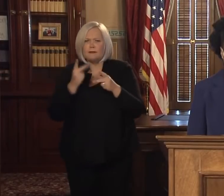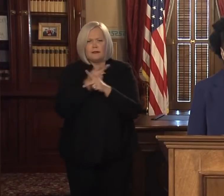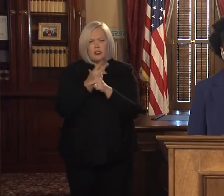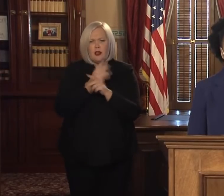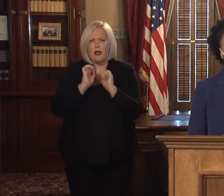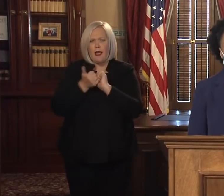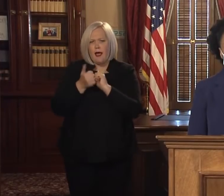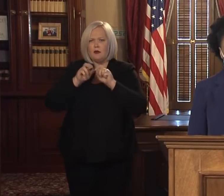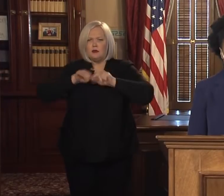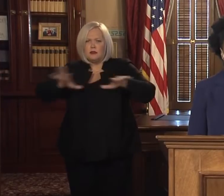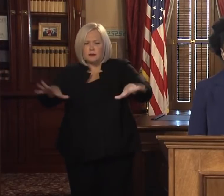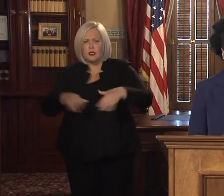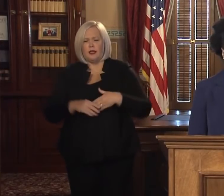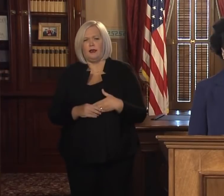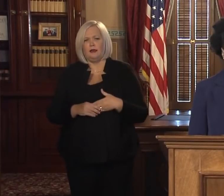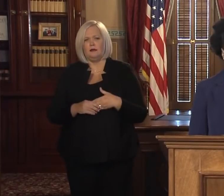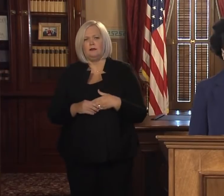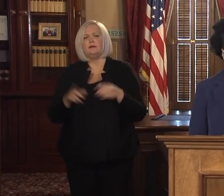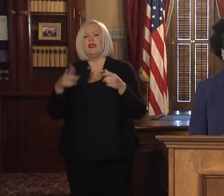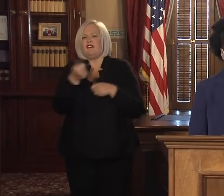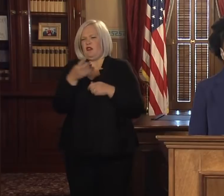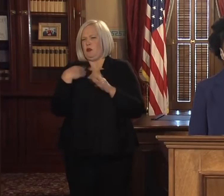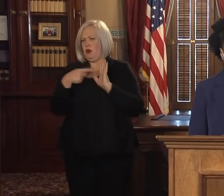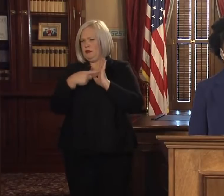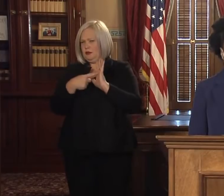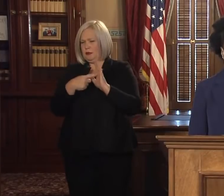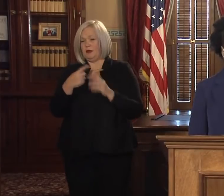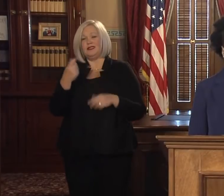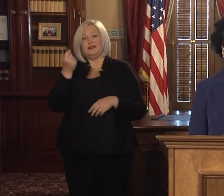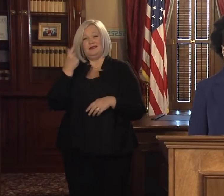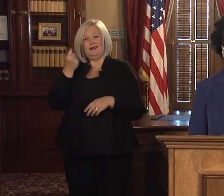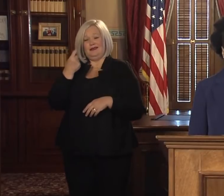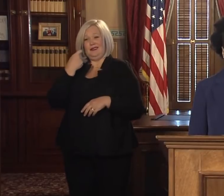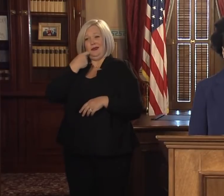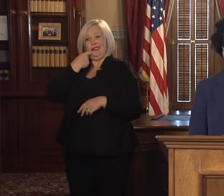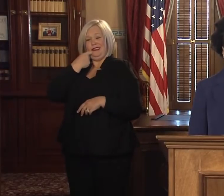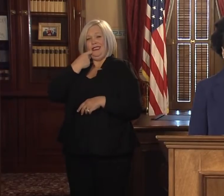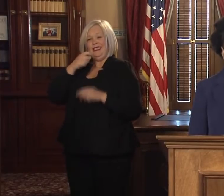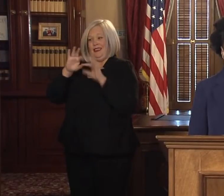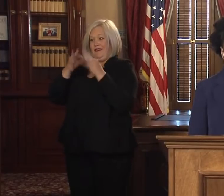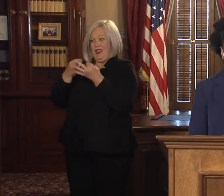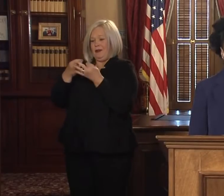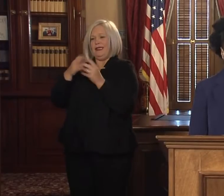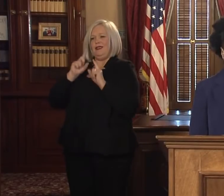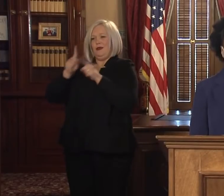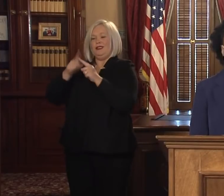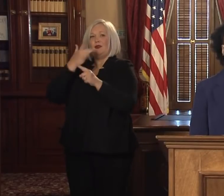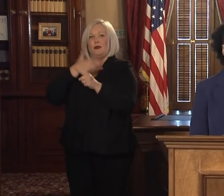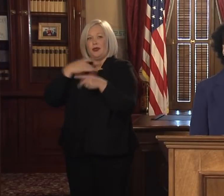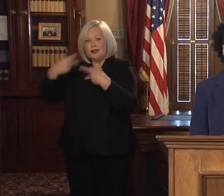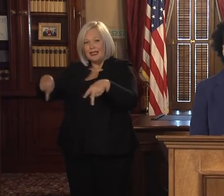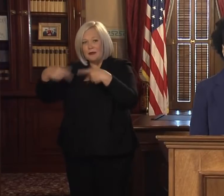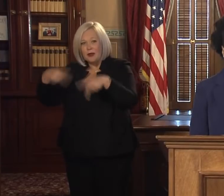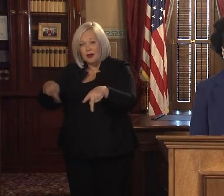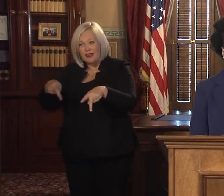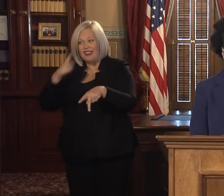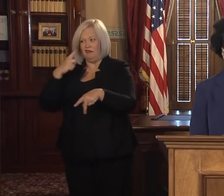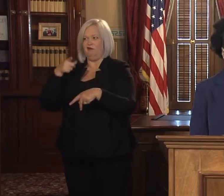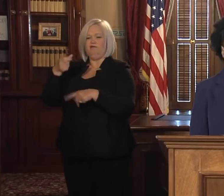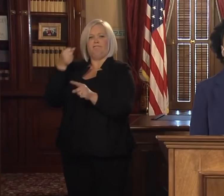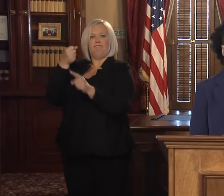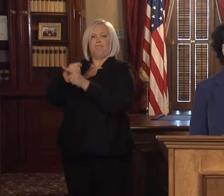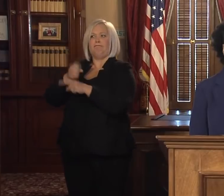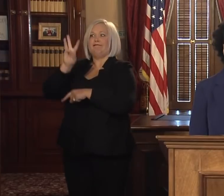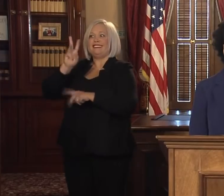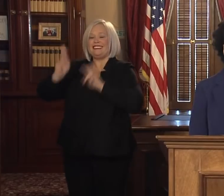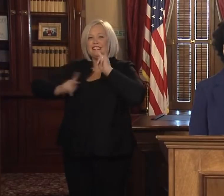more examples of what we're seeing with these outbreaks. There was a family that attended a birthday party, resulting in an outbreak of 6 cases.